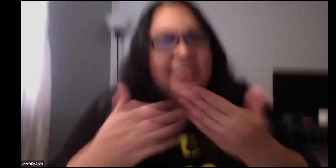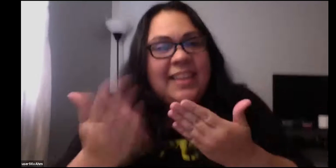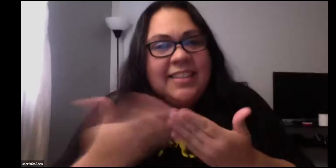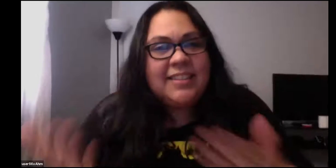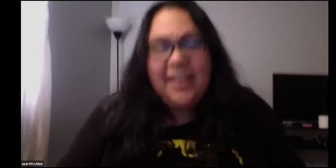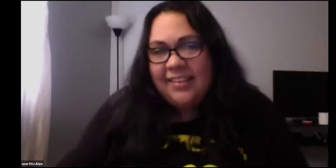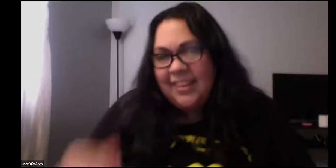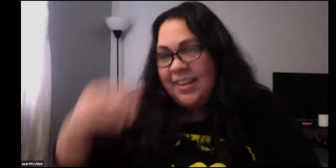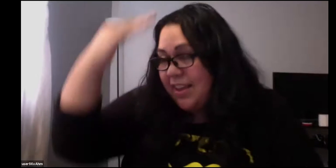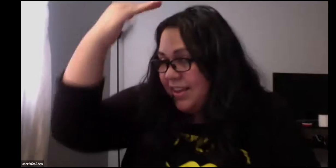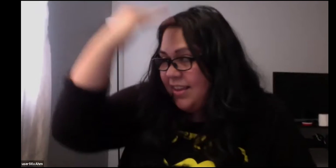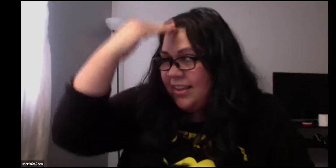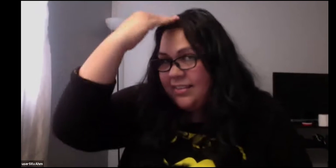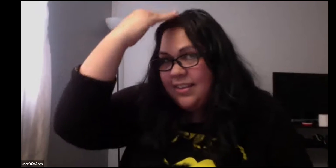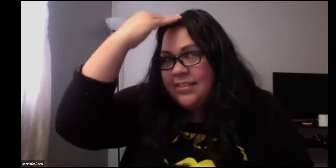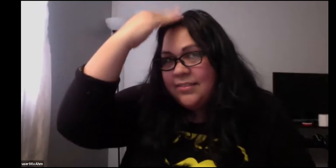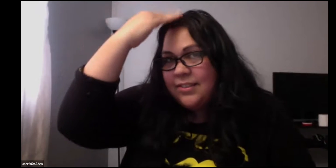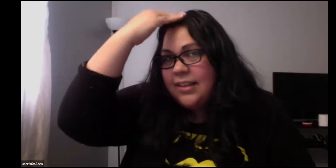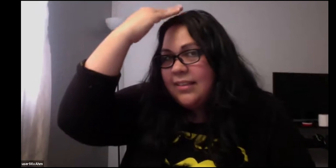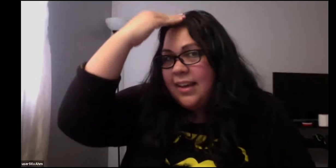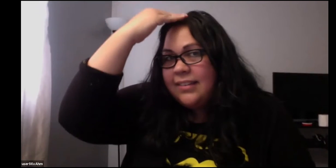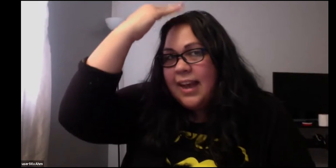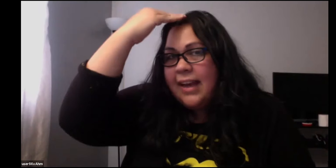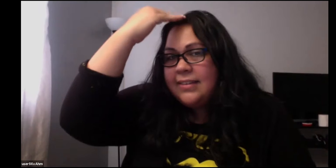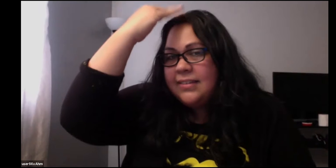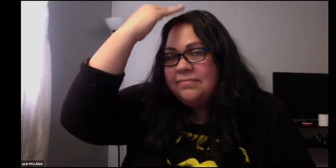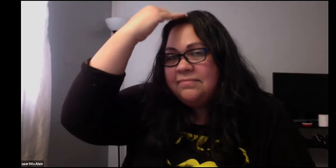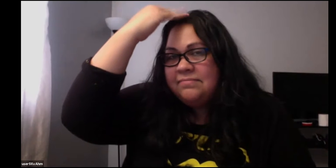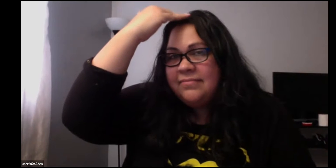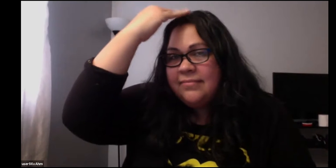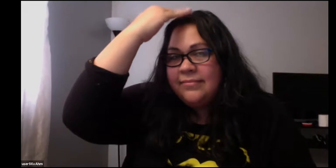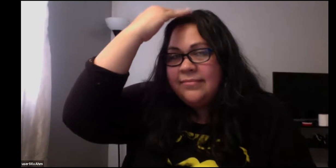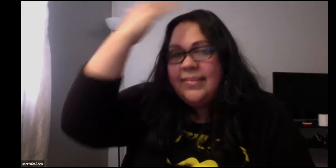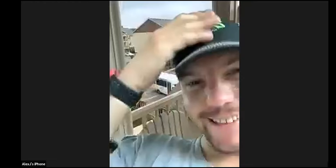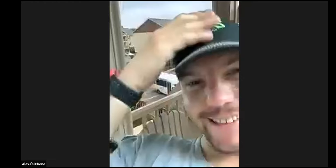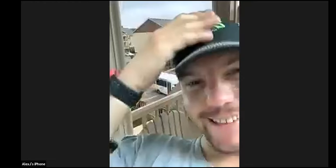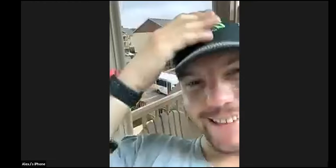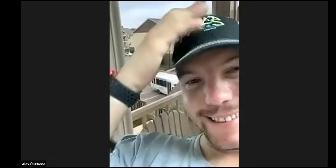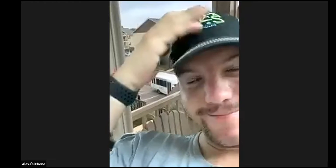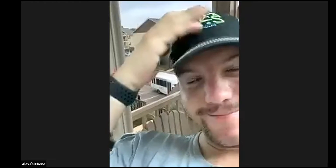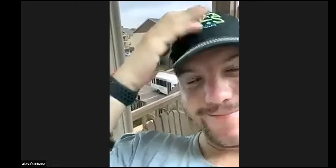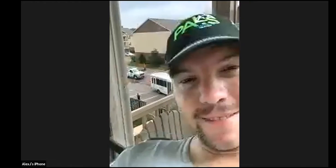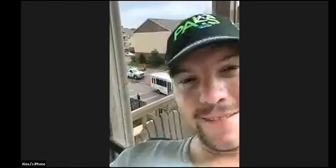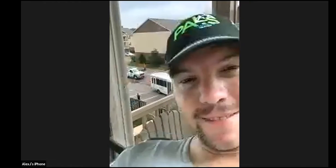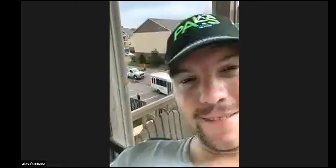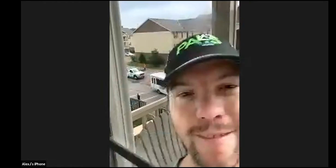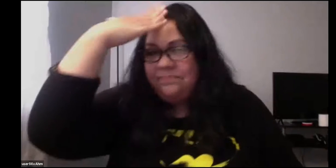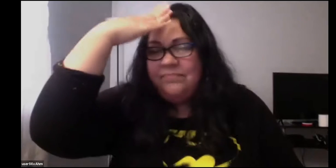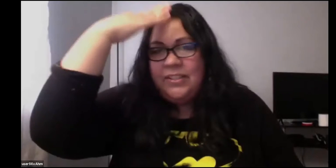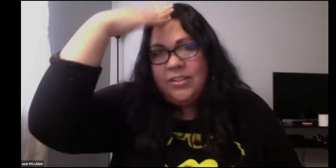easy sign. Like this, just like that, hat. Hat. Yeah, it's really easy. It's like you're just touching your